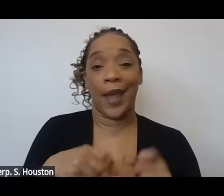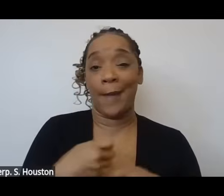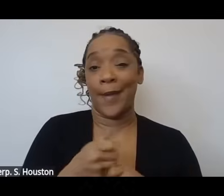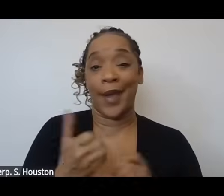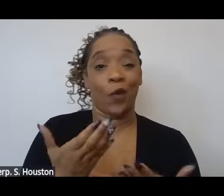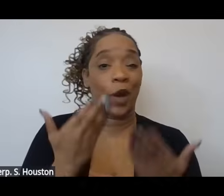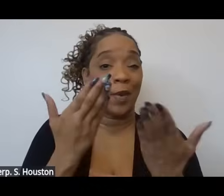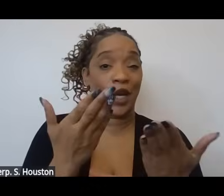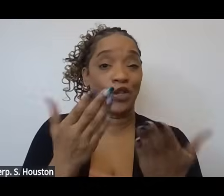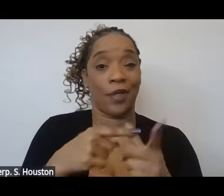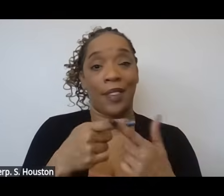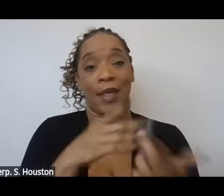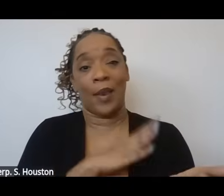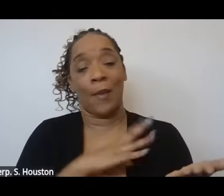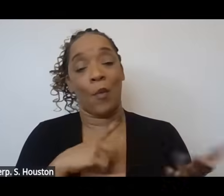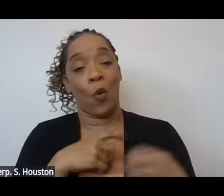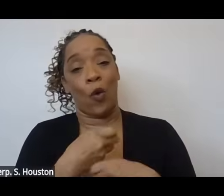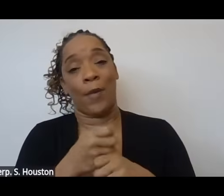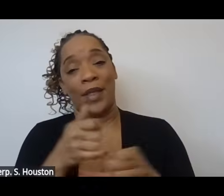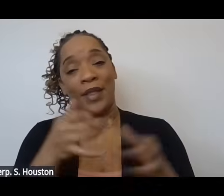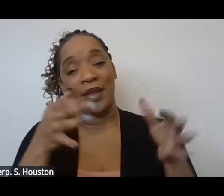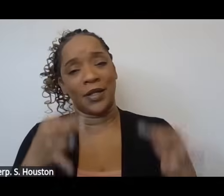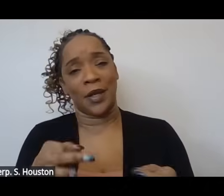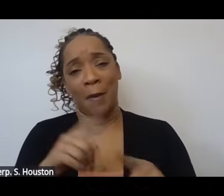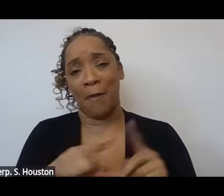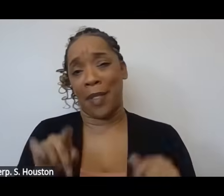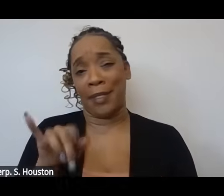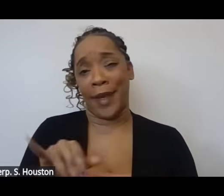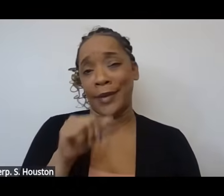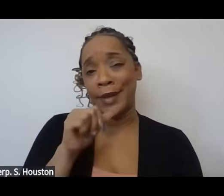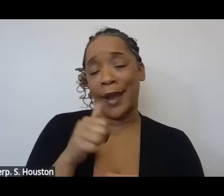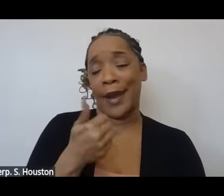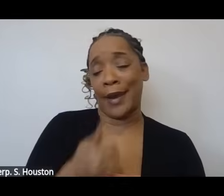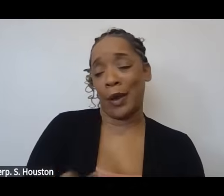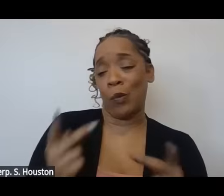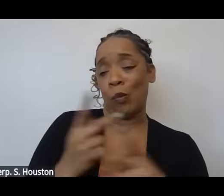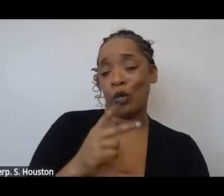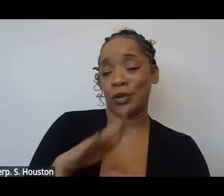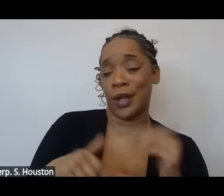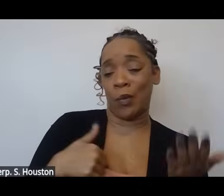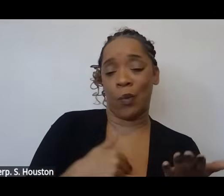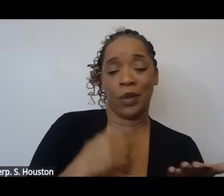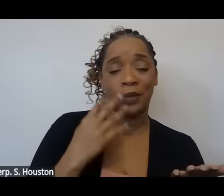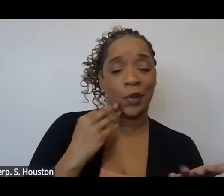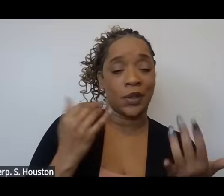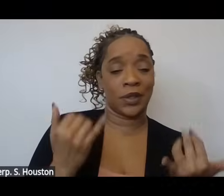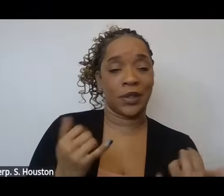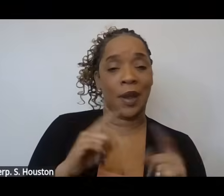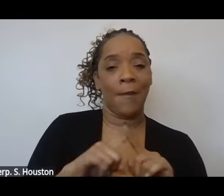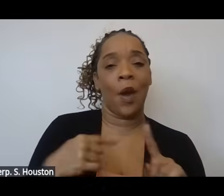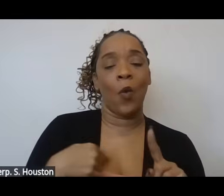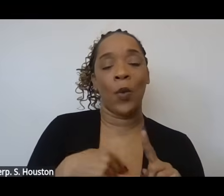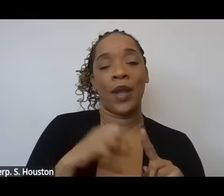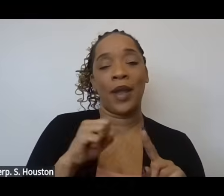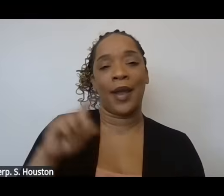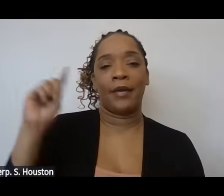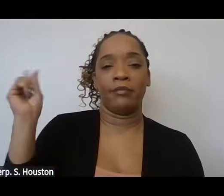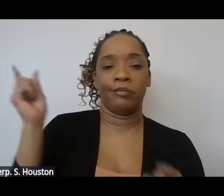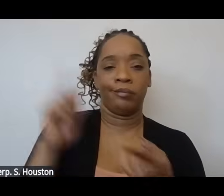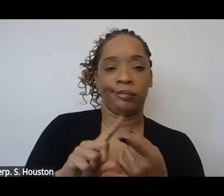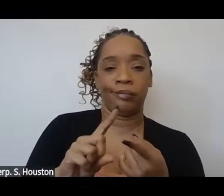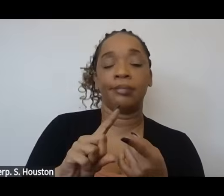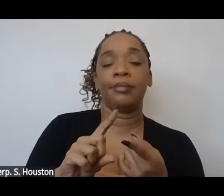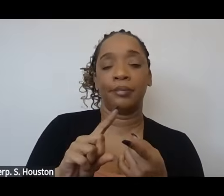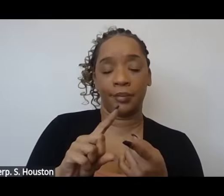that. But that's not any worse than where we are now. What we would be able to do, however, is narrow down those instances. So we are hopefully